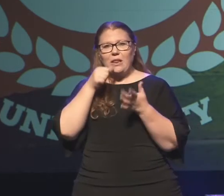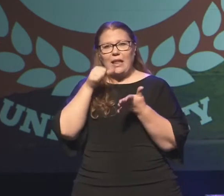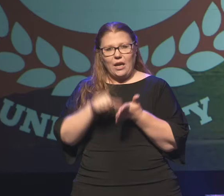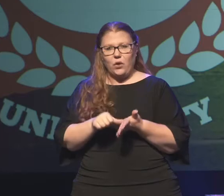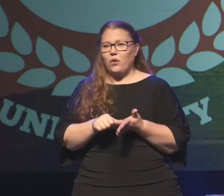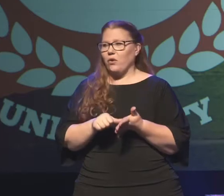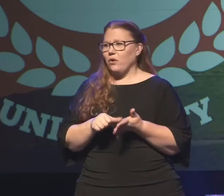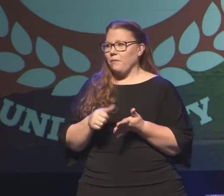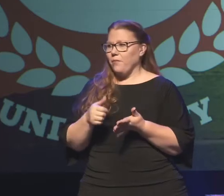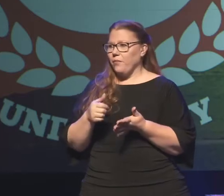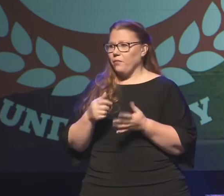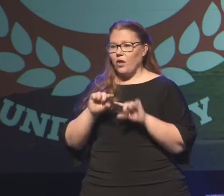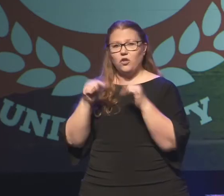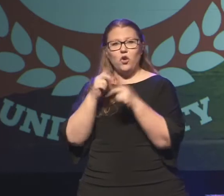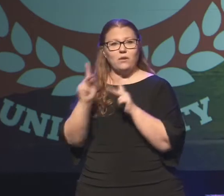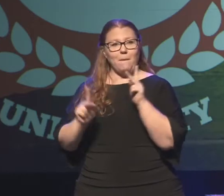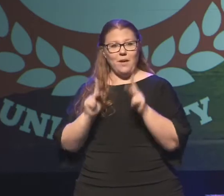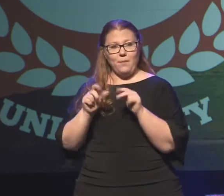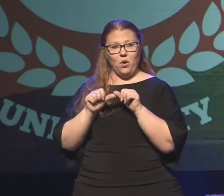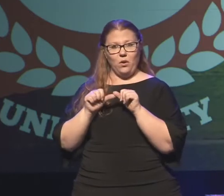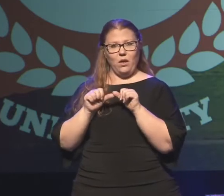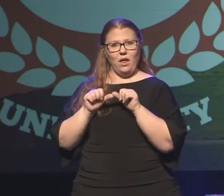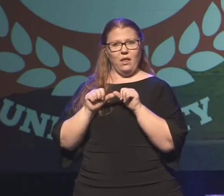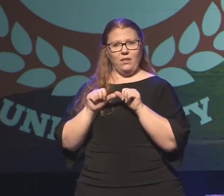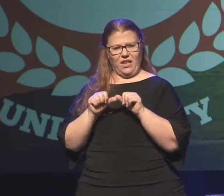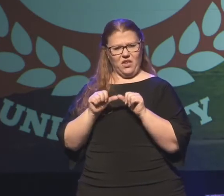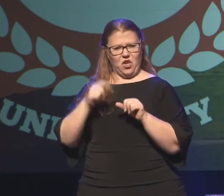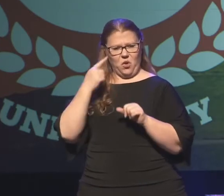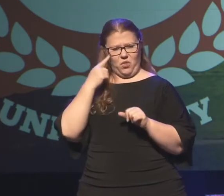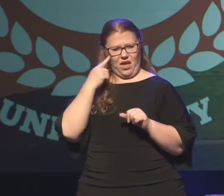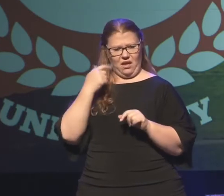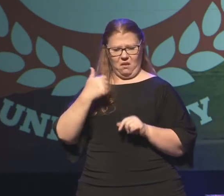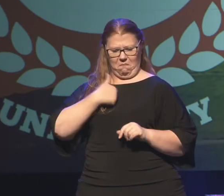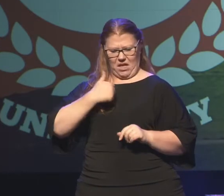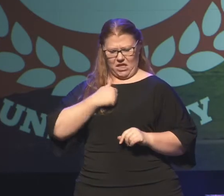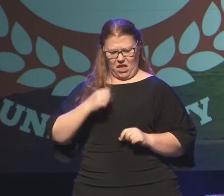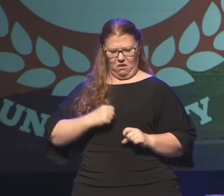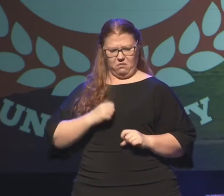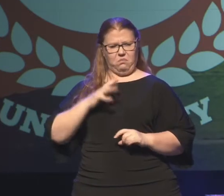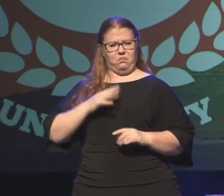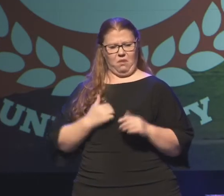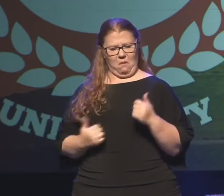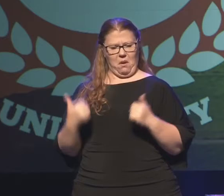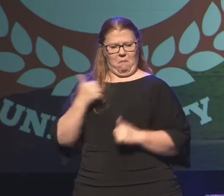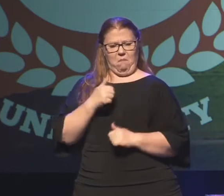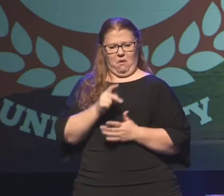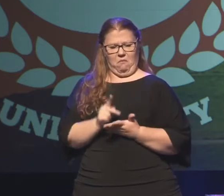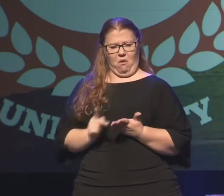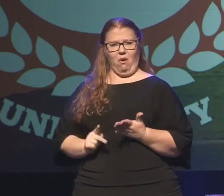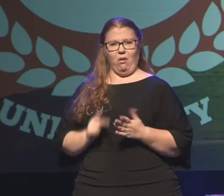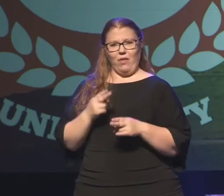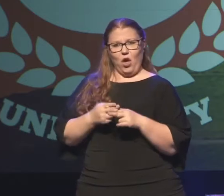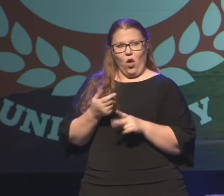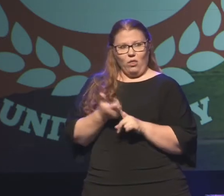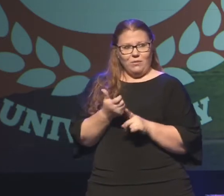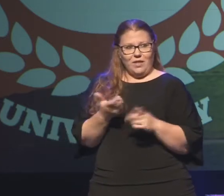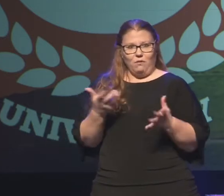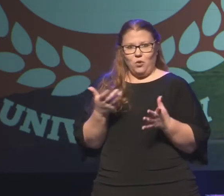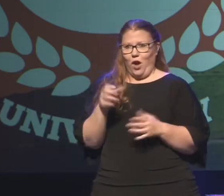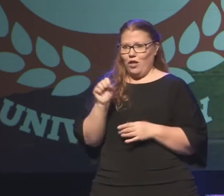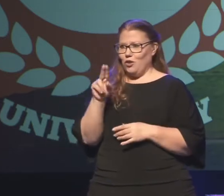Because there's a group of people in Corinth that continue to think of themselves as superior to Paul. They call themselves the